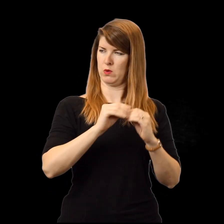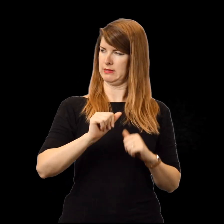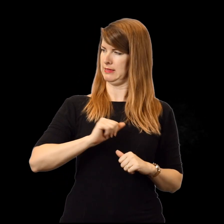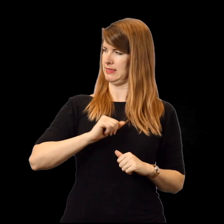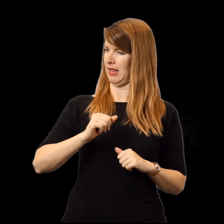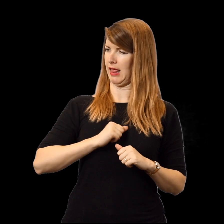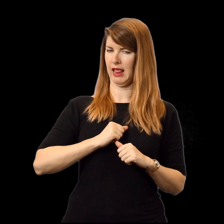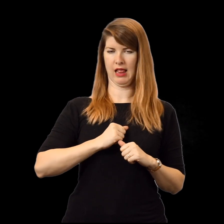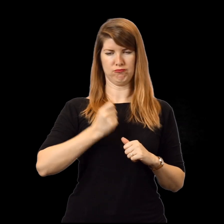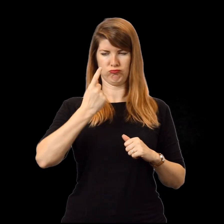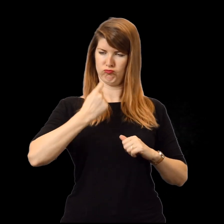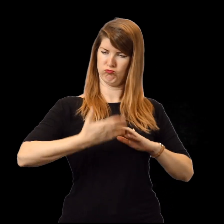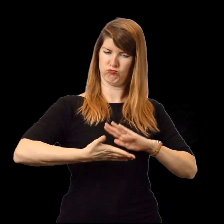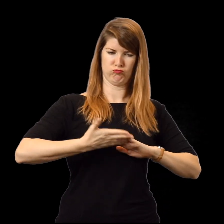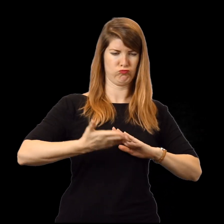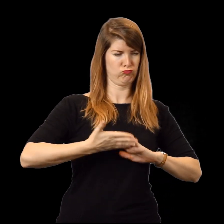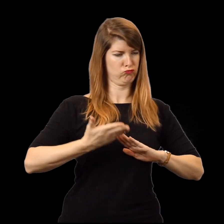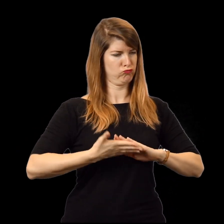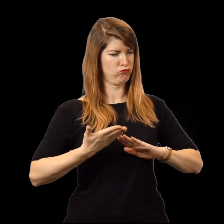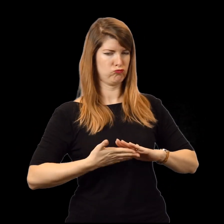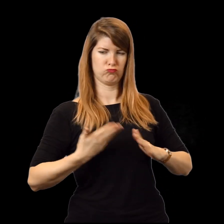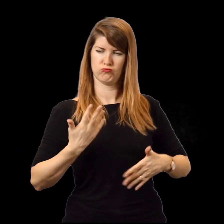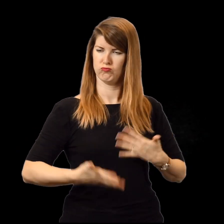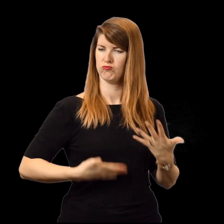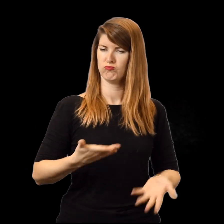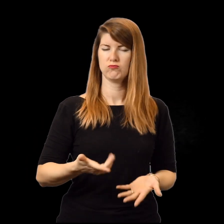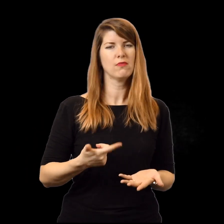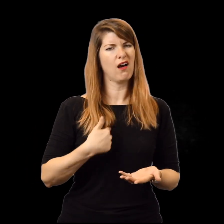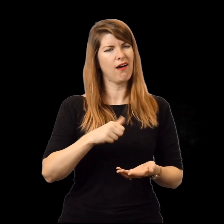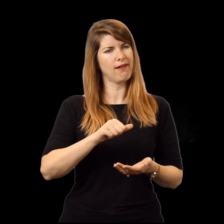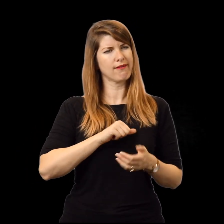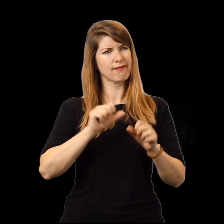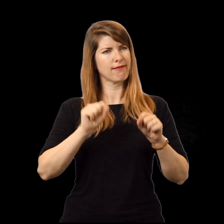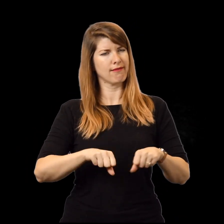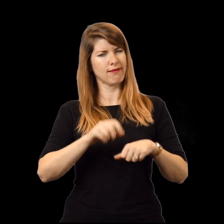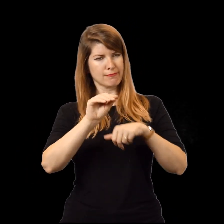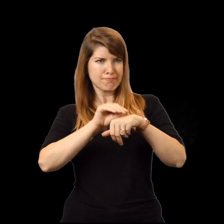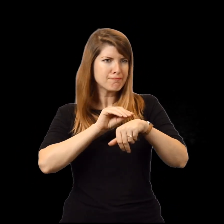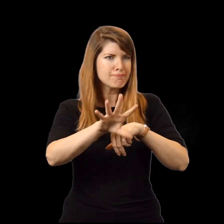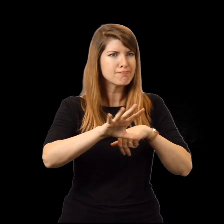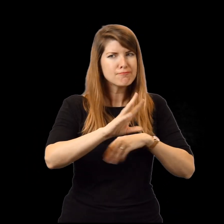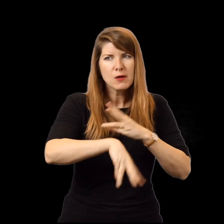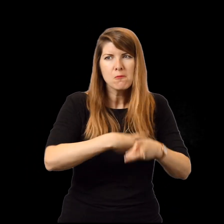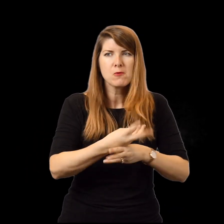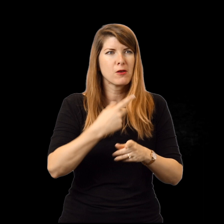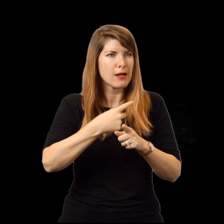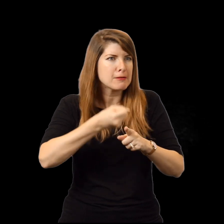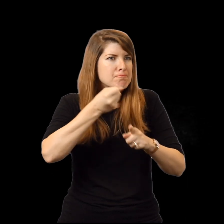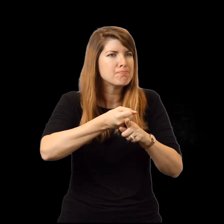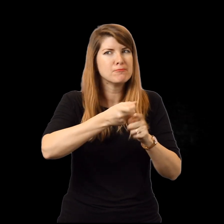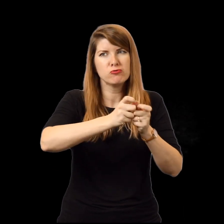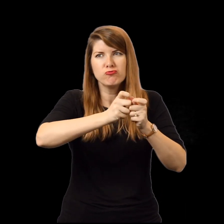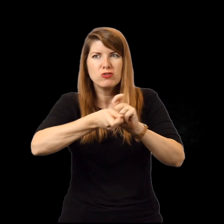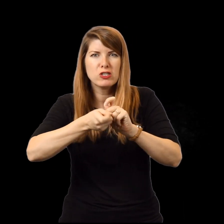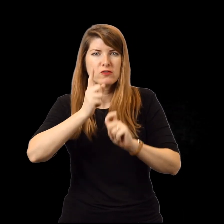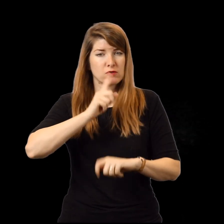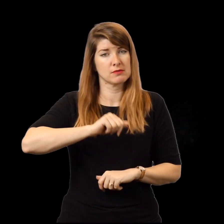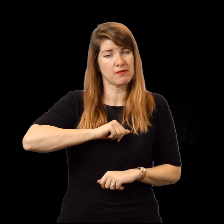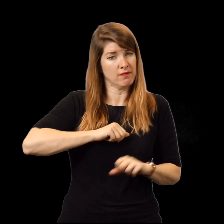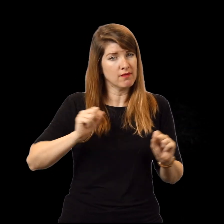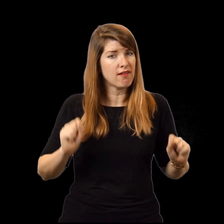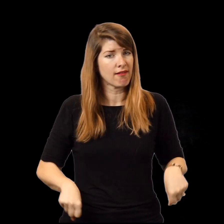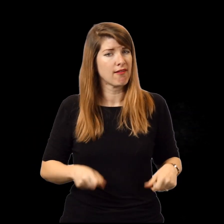of self-agency, a sense that they can affect their world positively, that they can affect